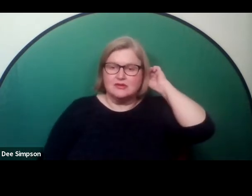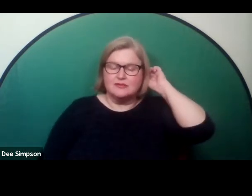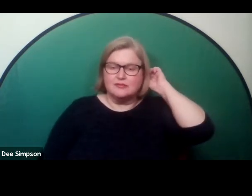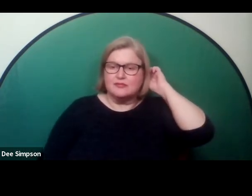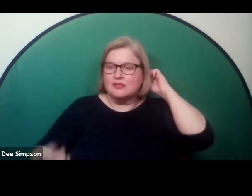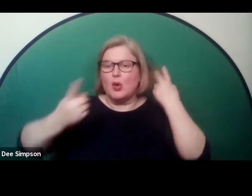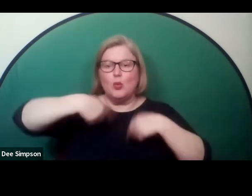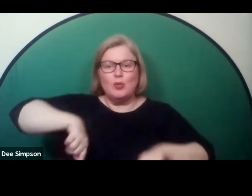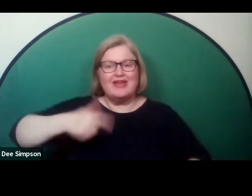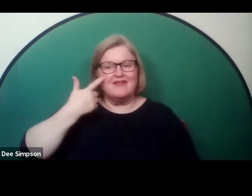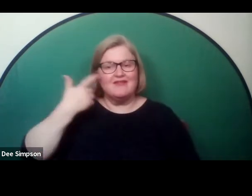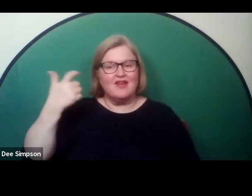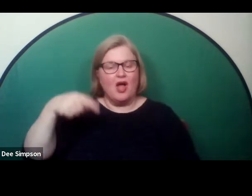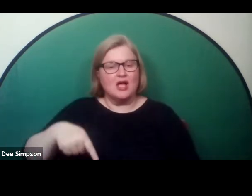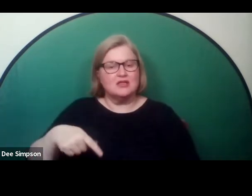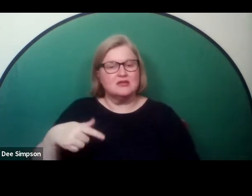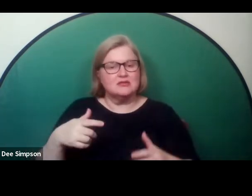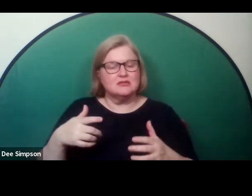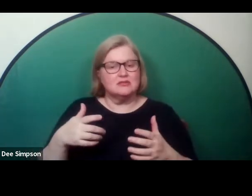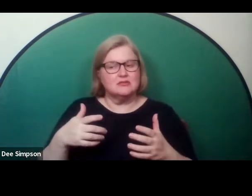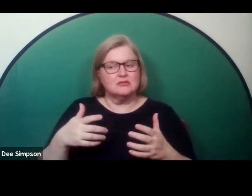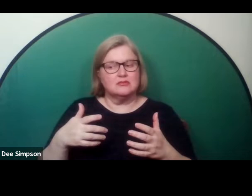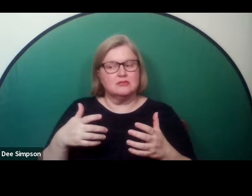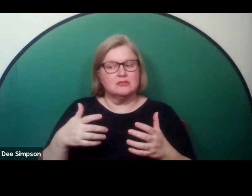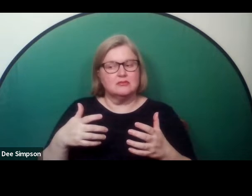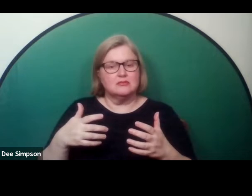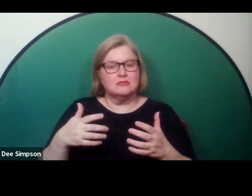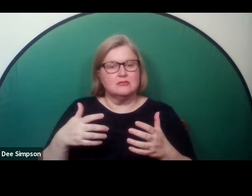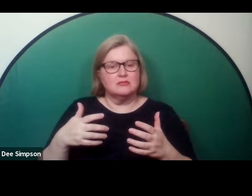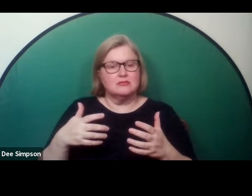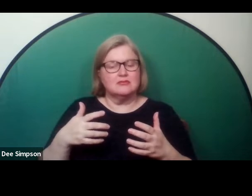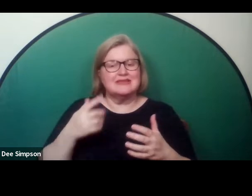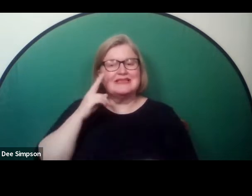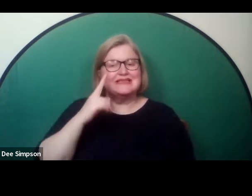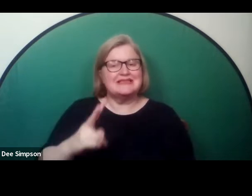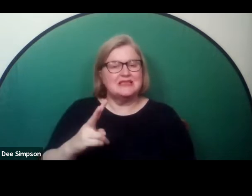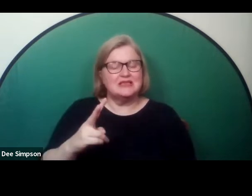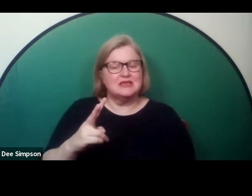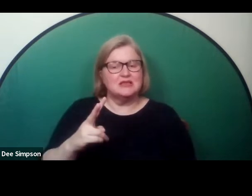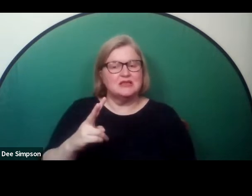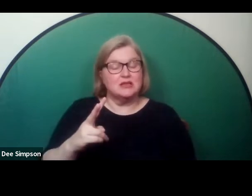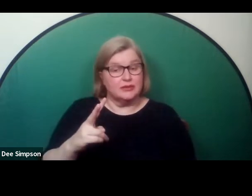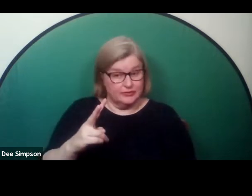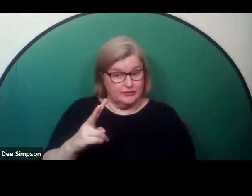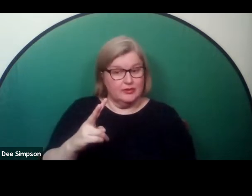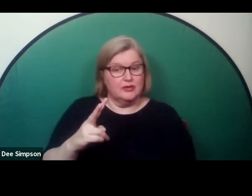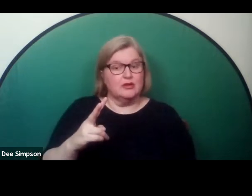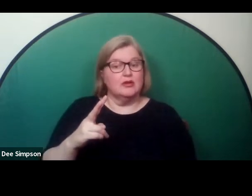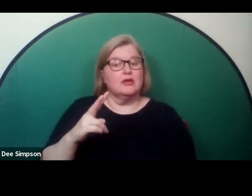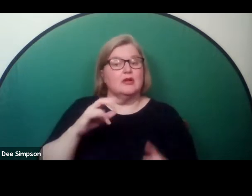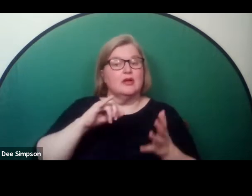We find there's a lot of synergies between each one of the